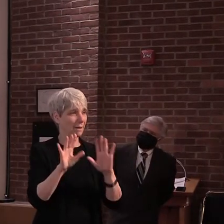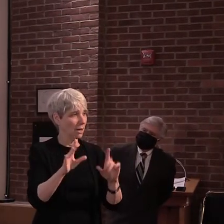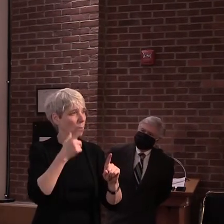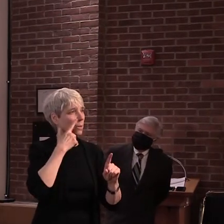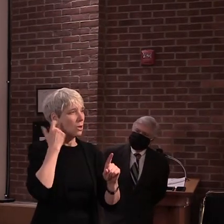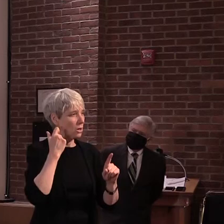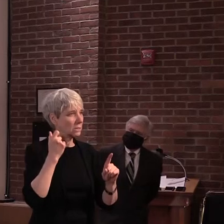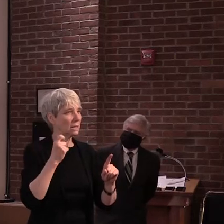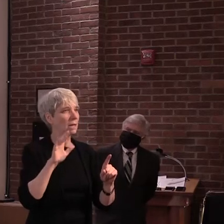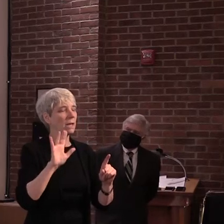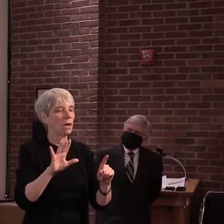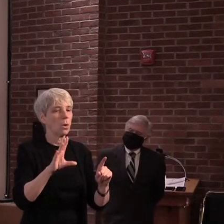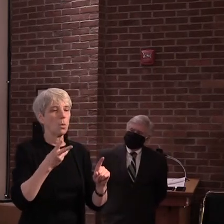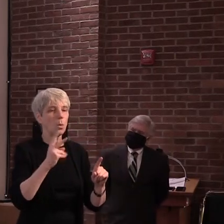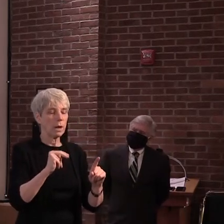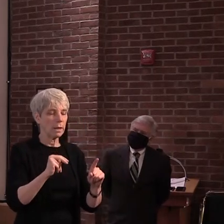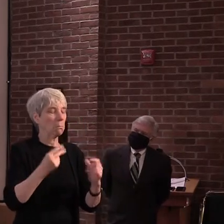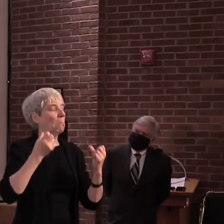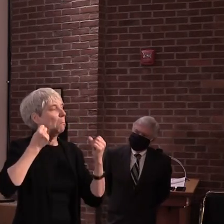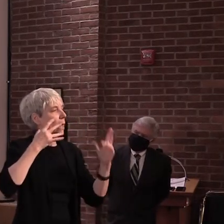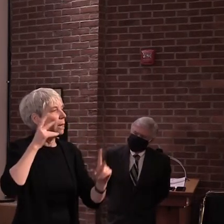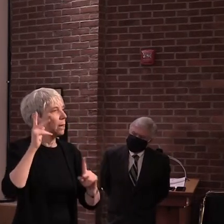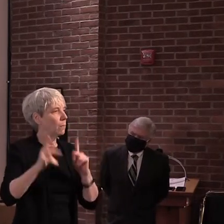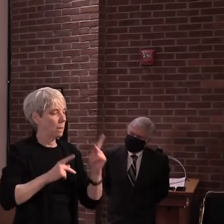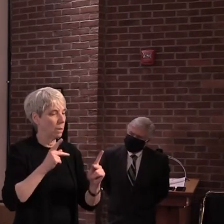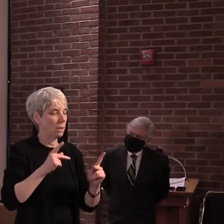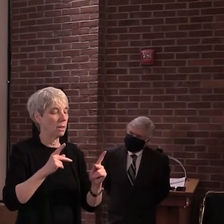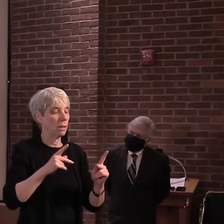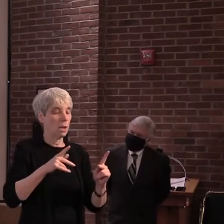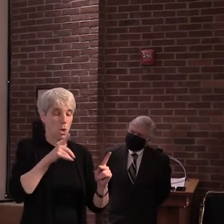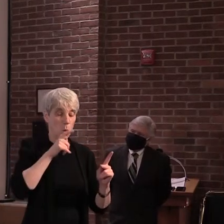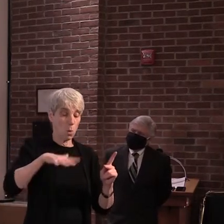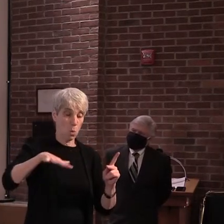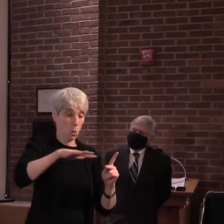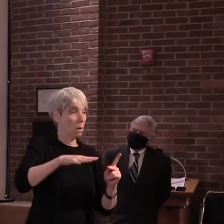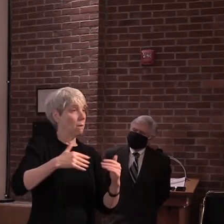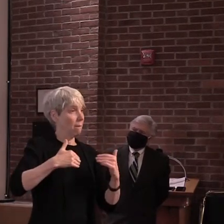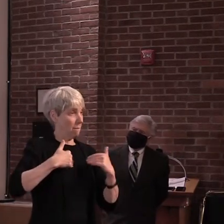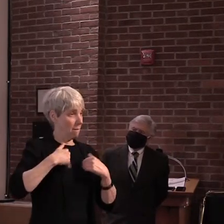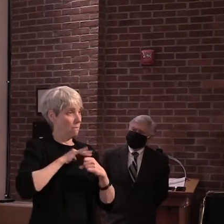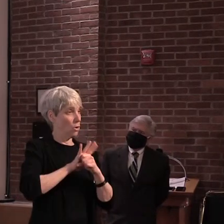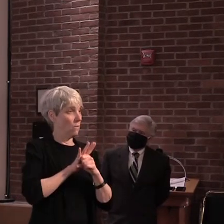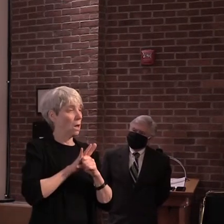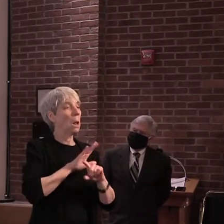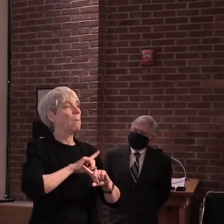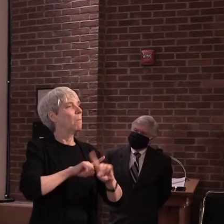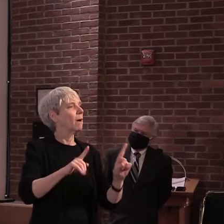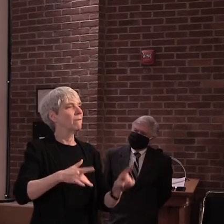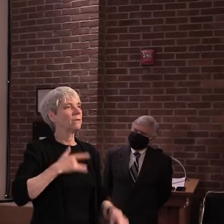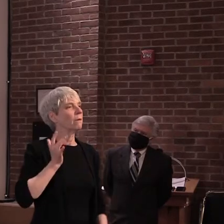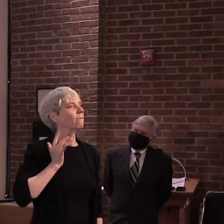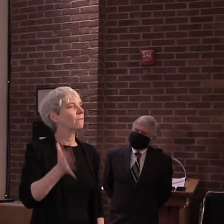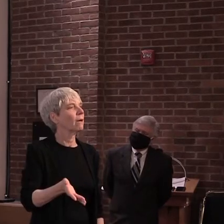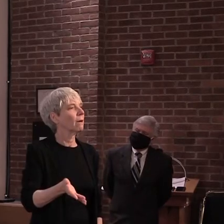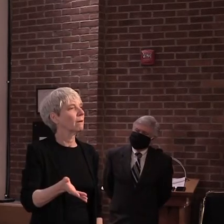the large percent of asymptomatic conditions in those who are test